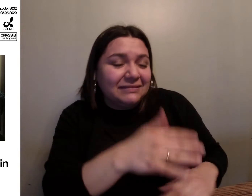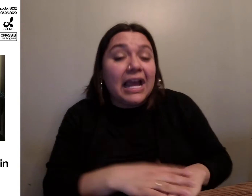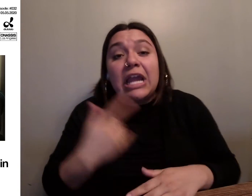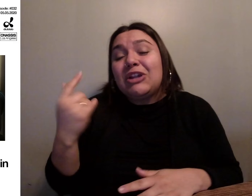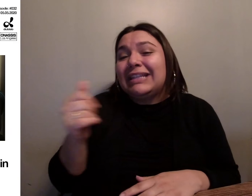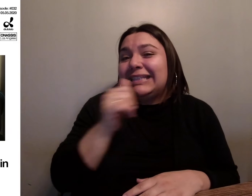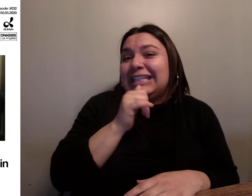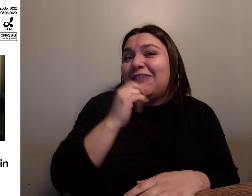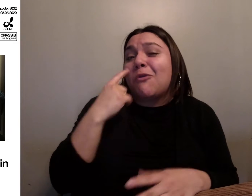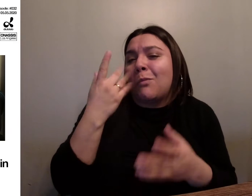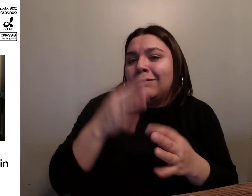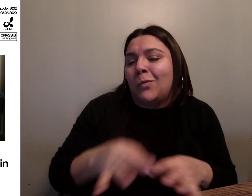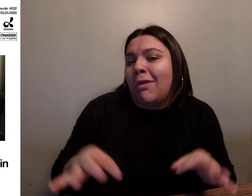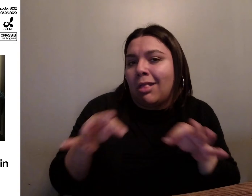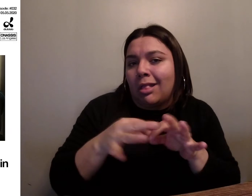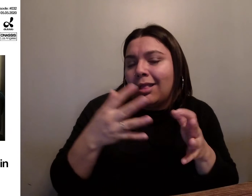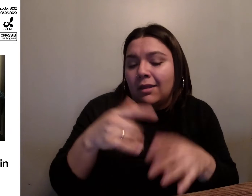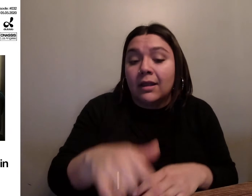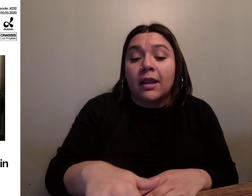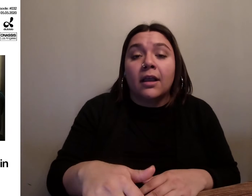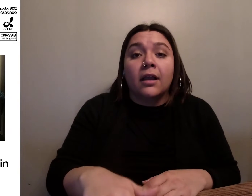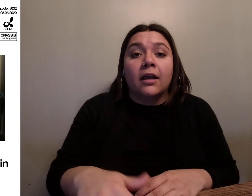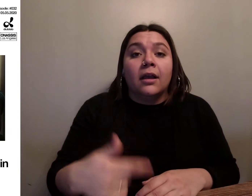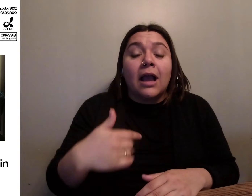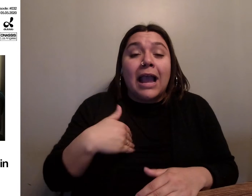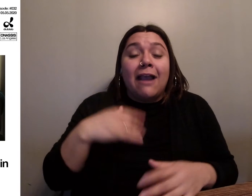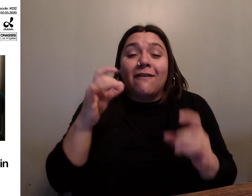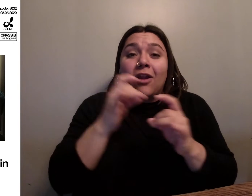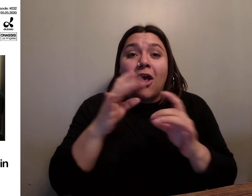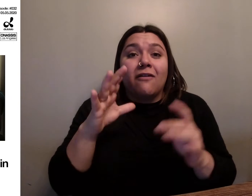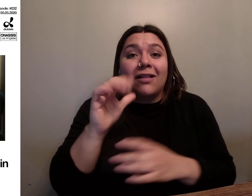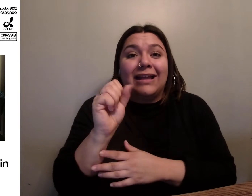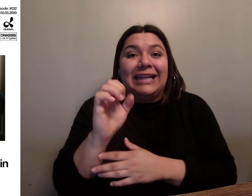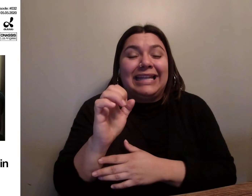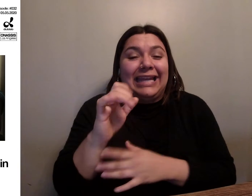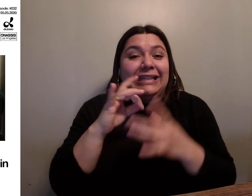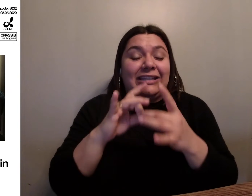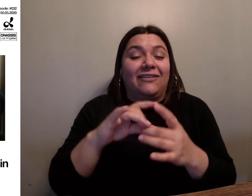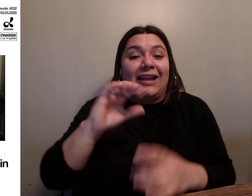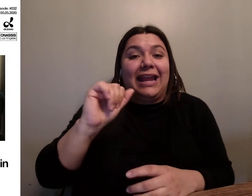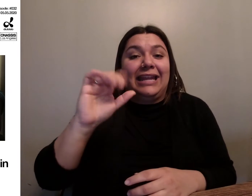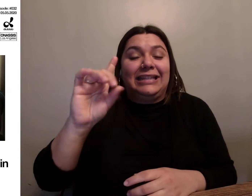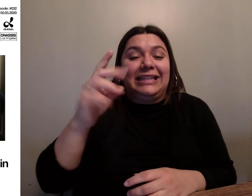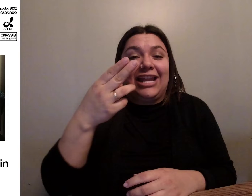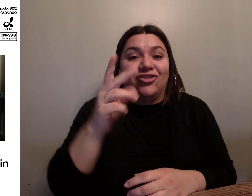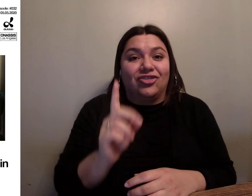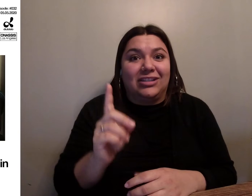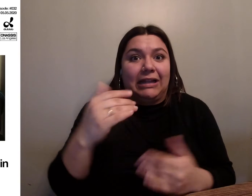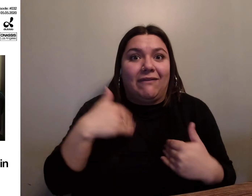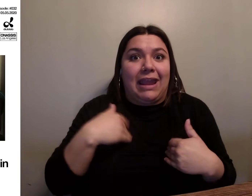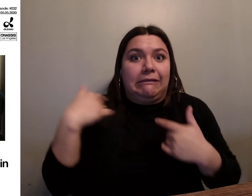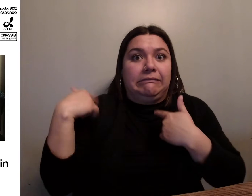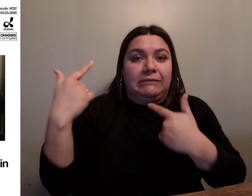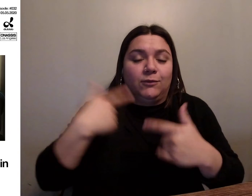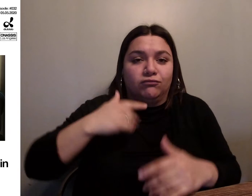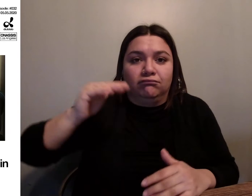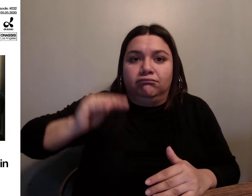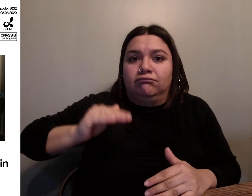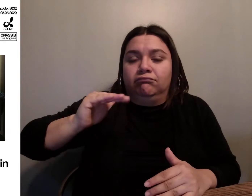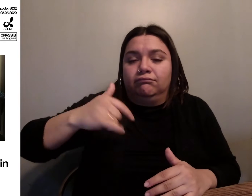of ADHD that I've had since I was a kid. This attention deficit disorder has